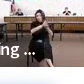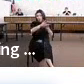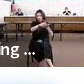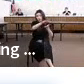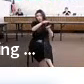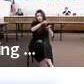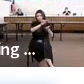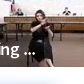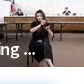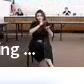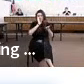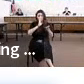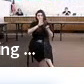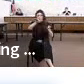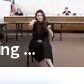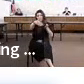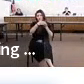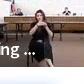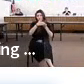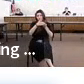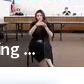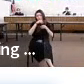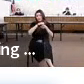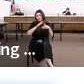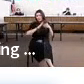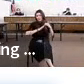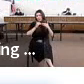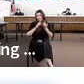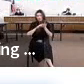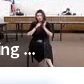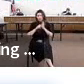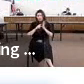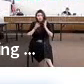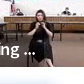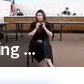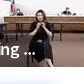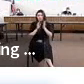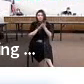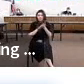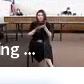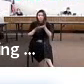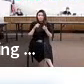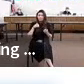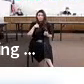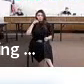by having it adjacent to the building. I believe our civil engineers are here tonight as